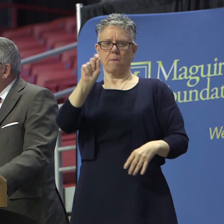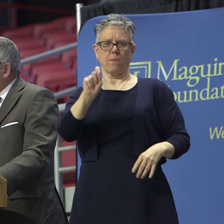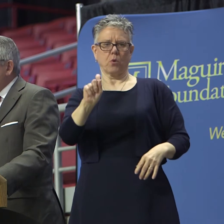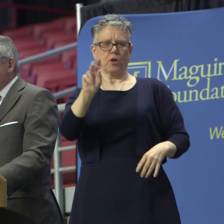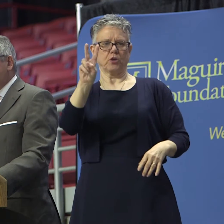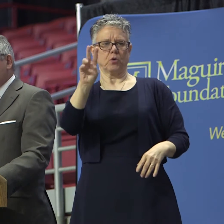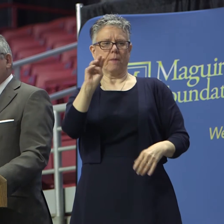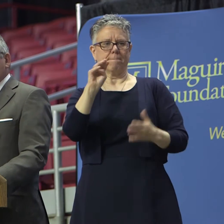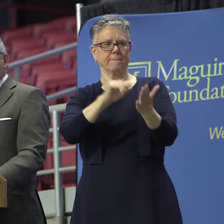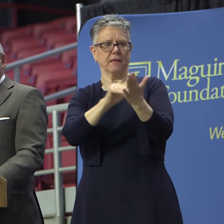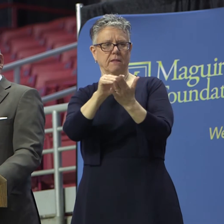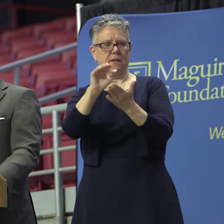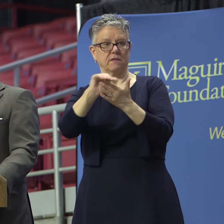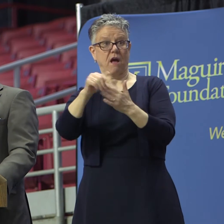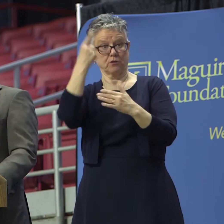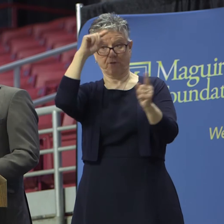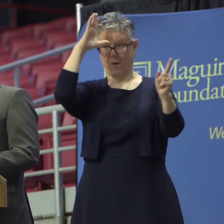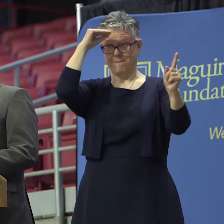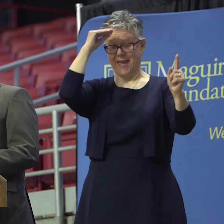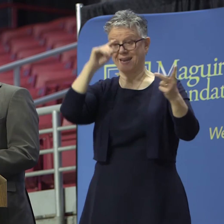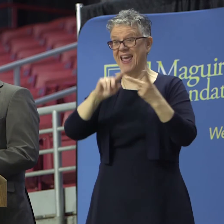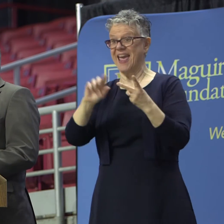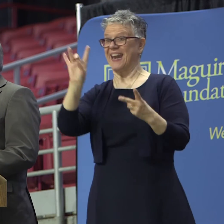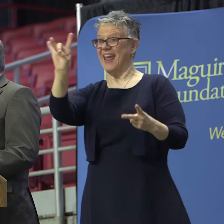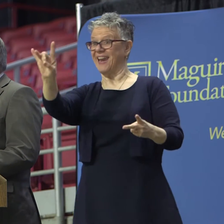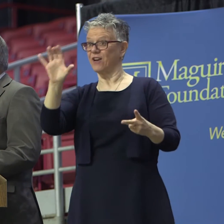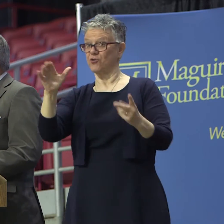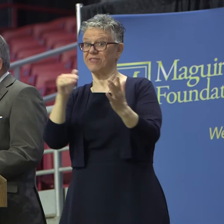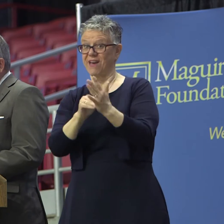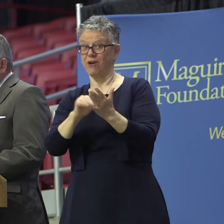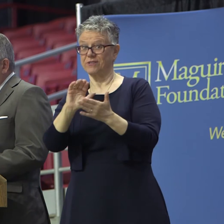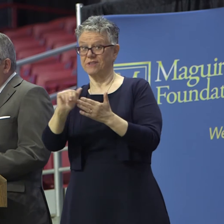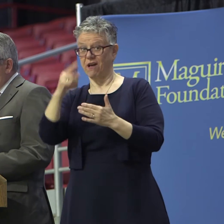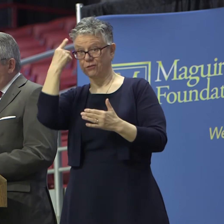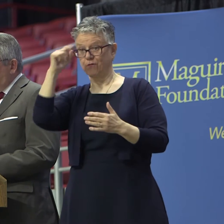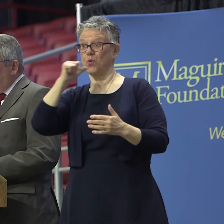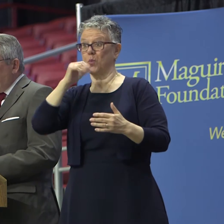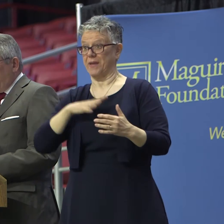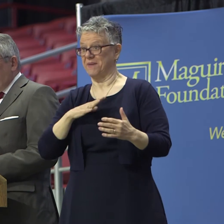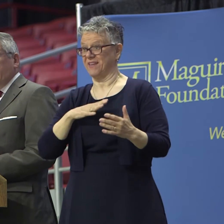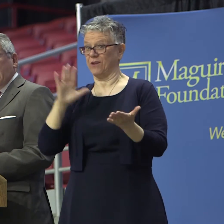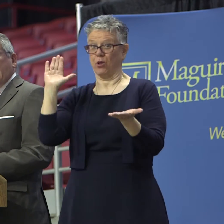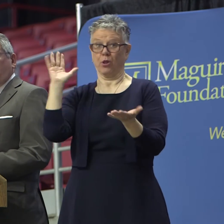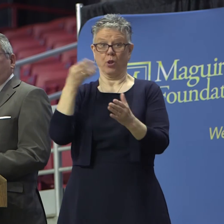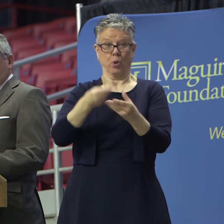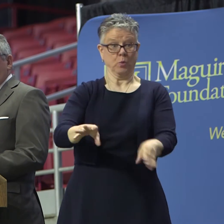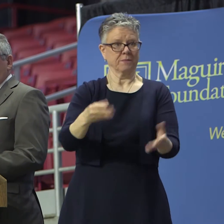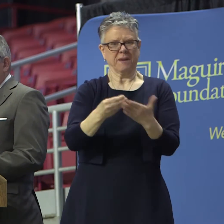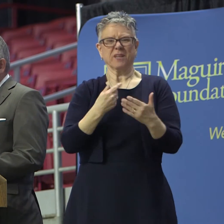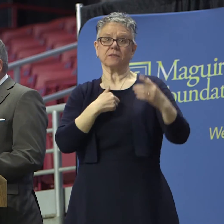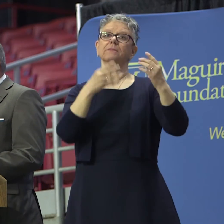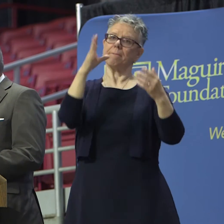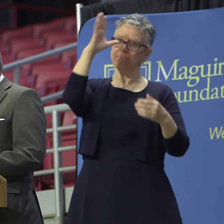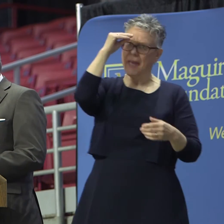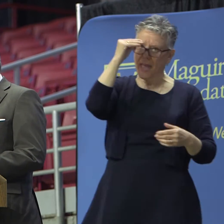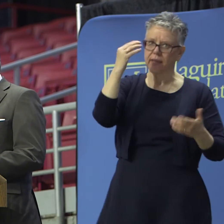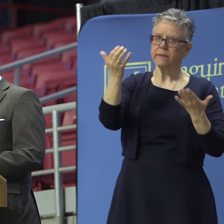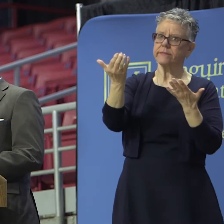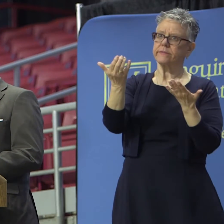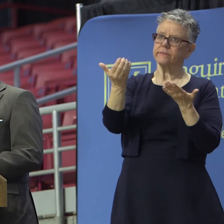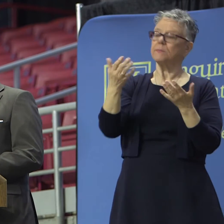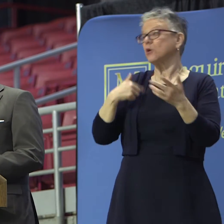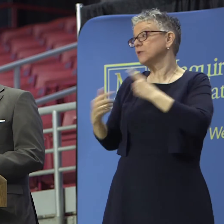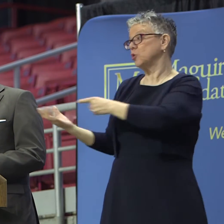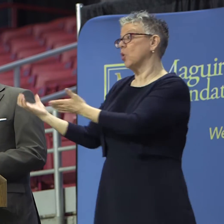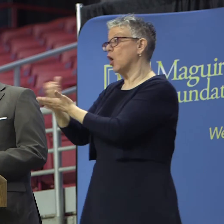$1.2 million for men and $800,000 for women, given the higher pay and employment prospects from a